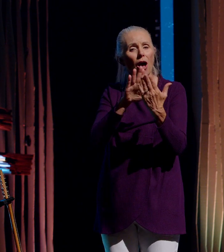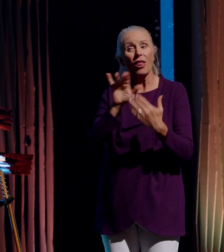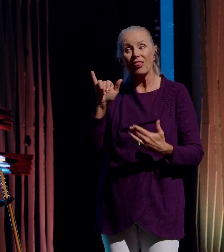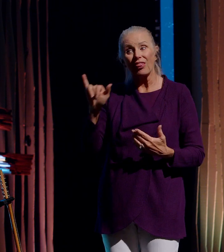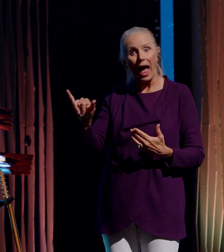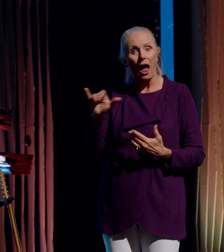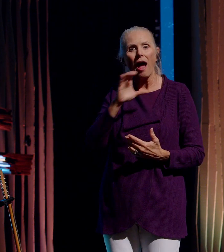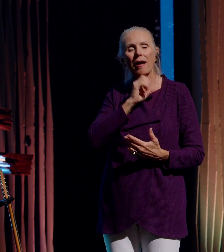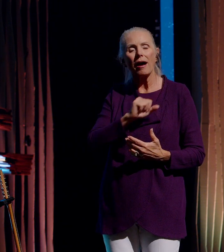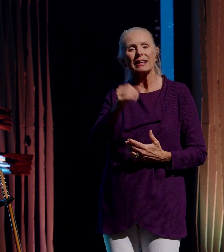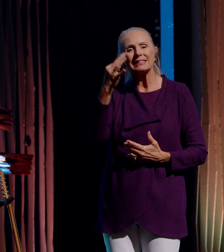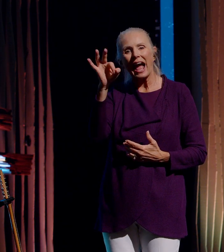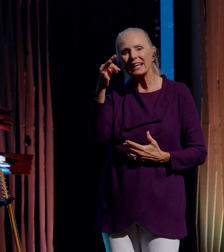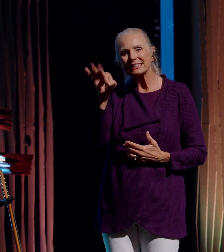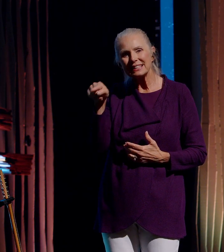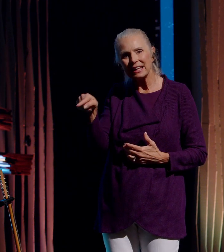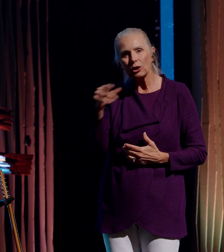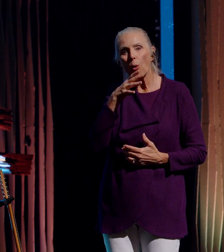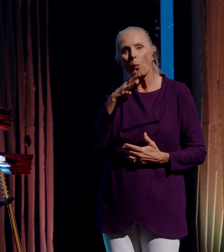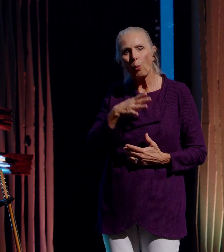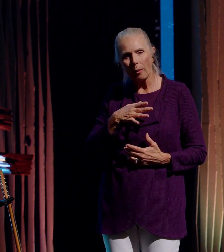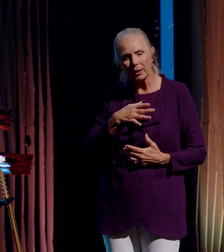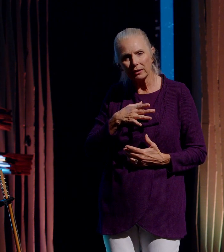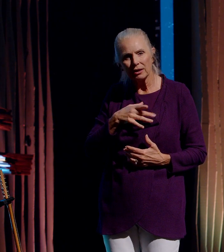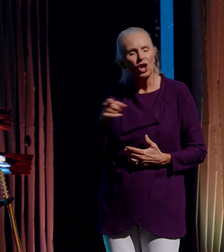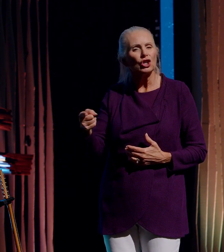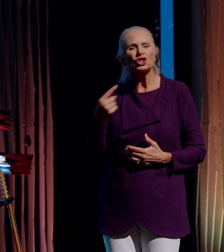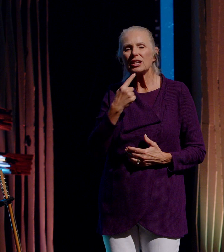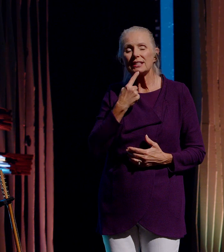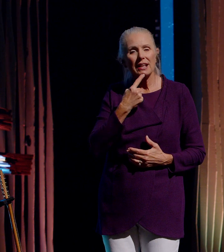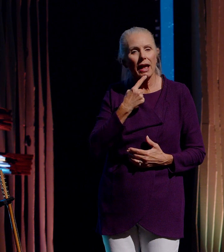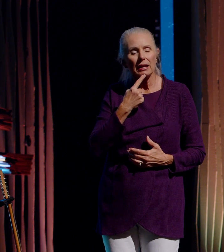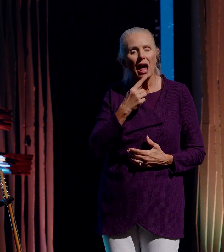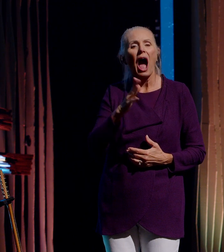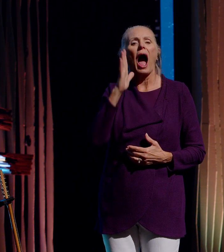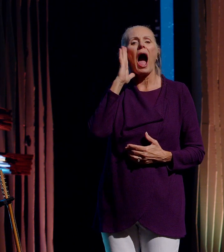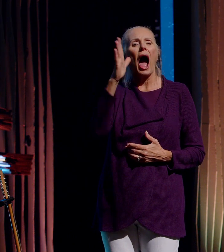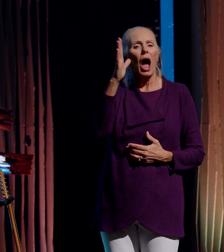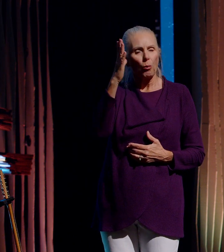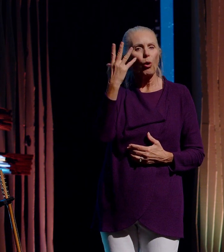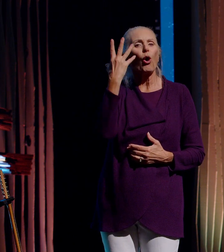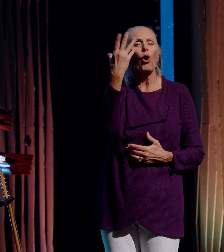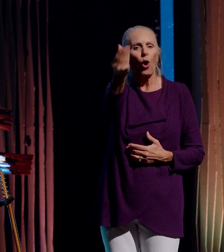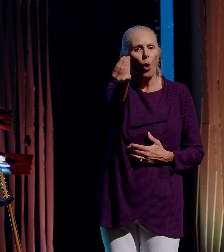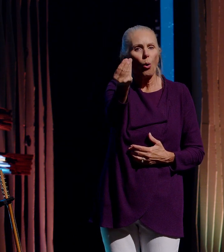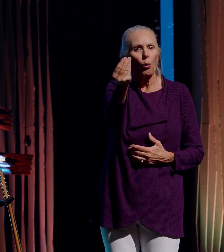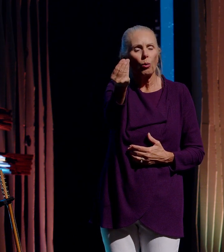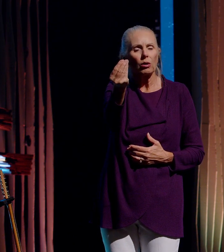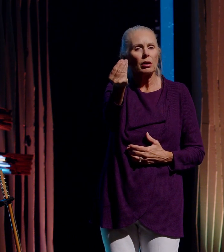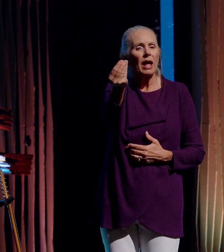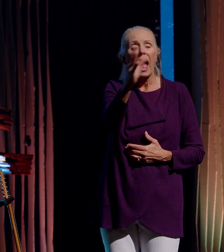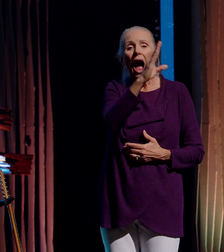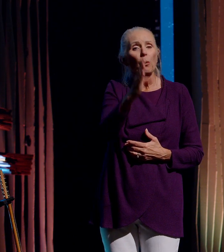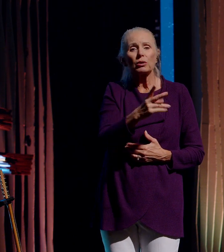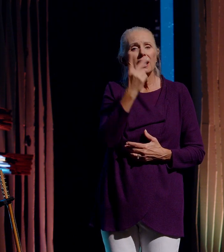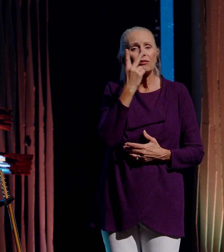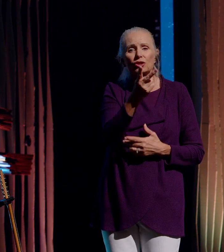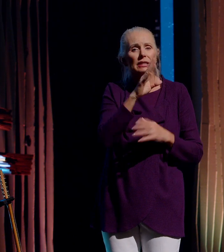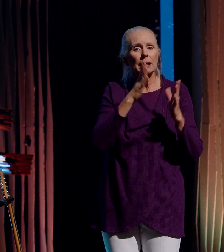had. This woman who said, "I will go wherever it is that you want me to go, even to the ends of the earth, never seeing my family